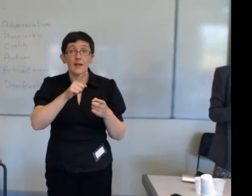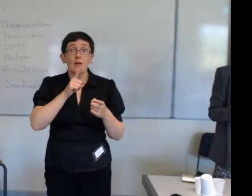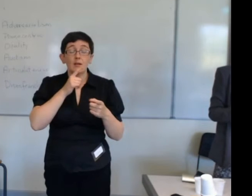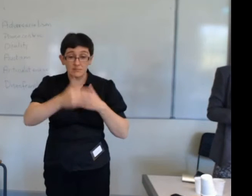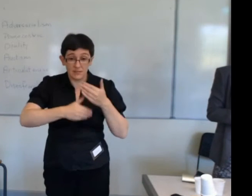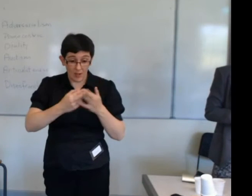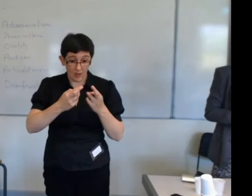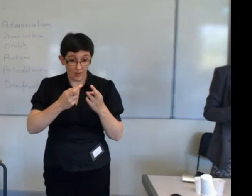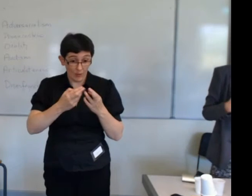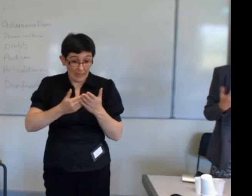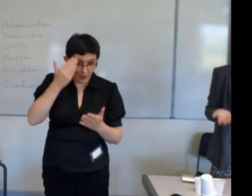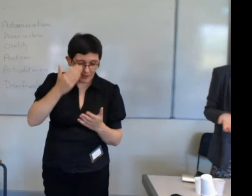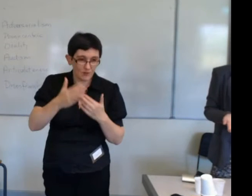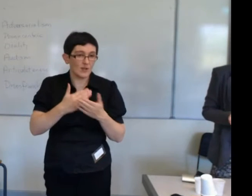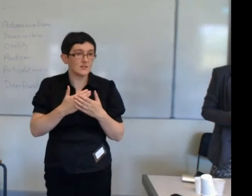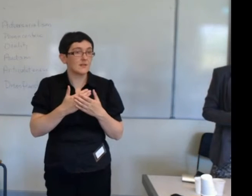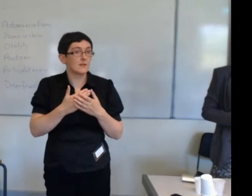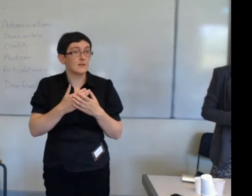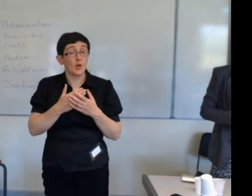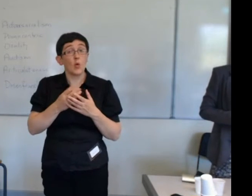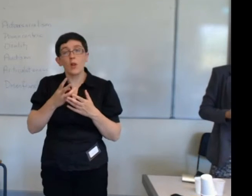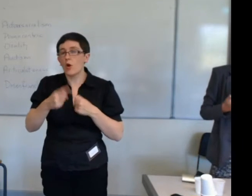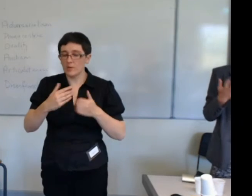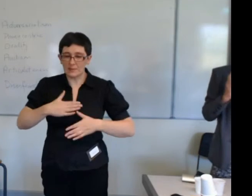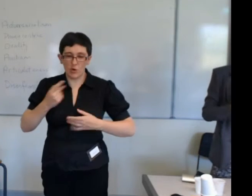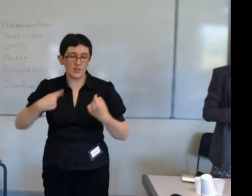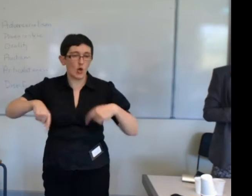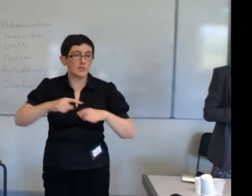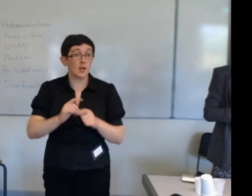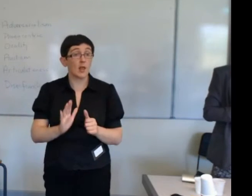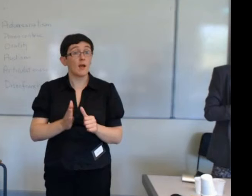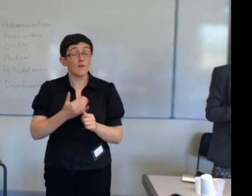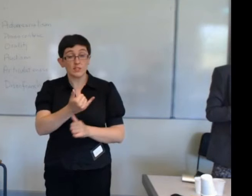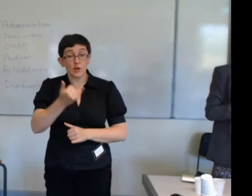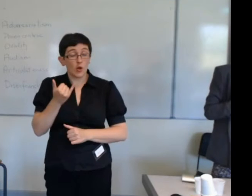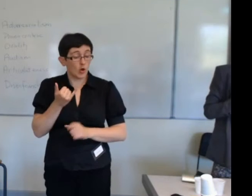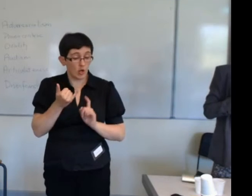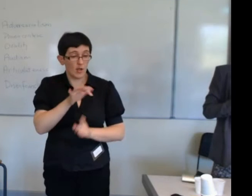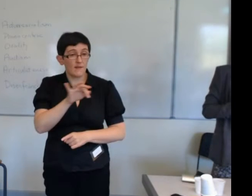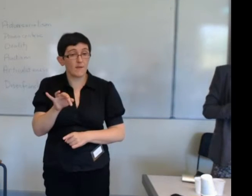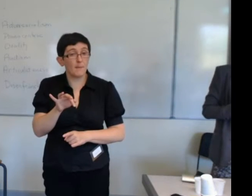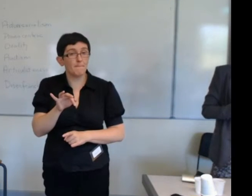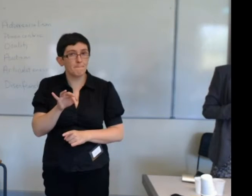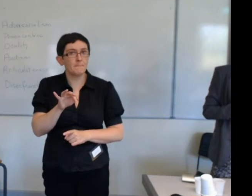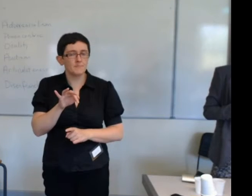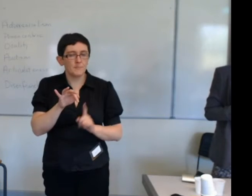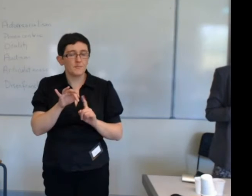about the Language Line is you're always going to be surprised. So the very first call that we got on the Language Line was